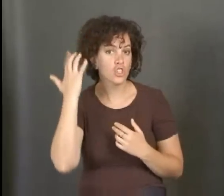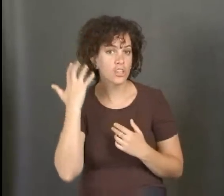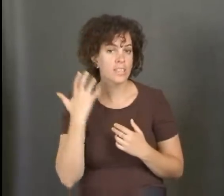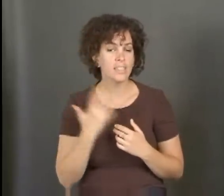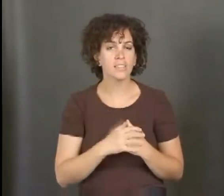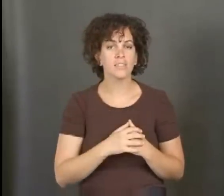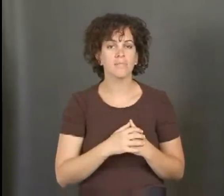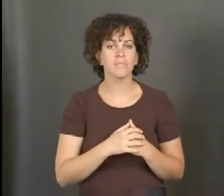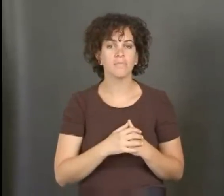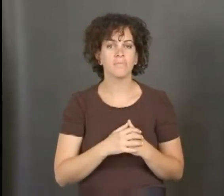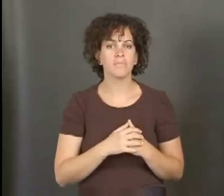Curly.